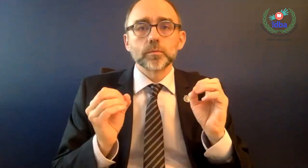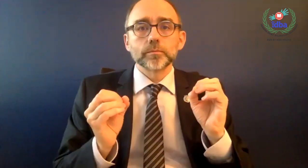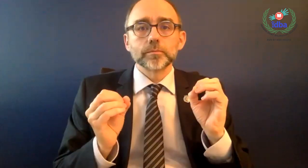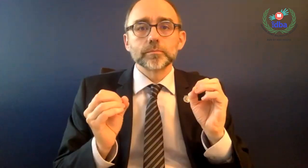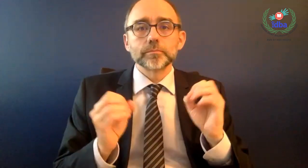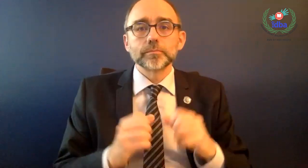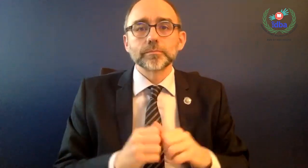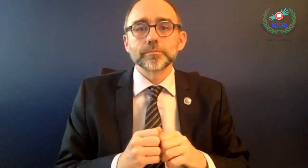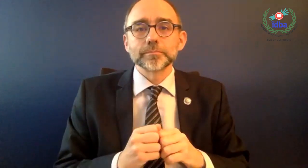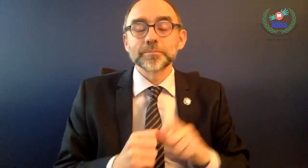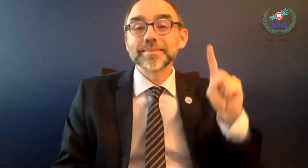Without language, one cannot survive.